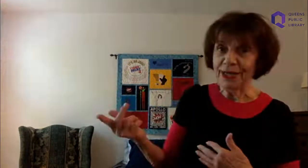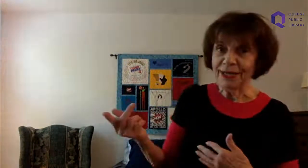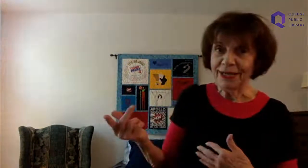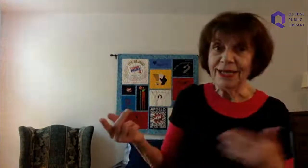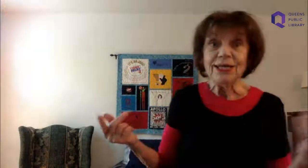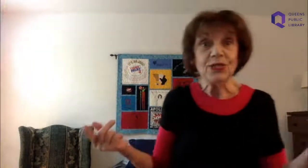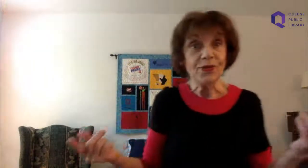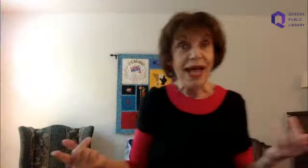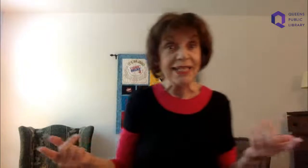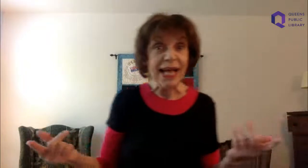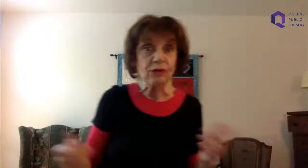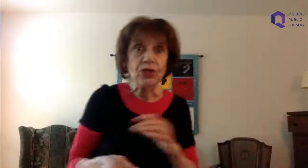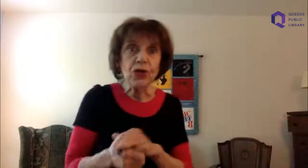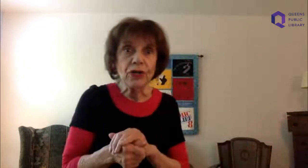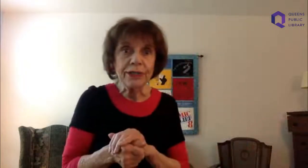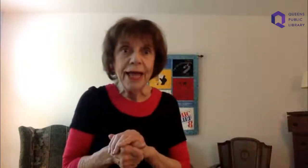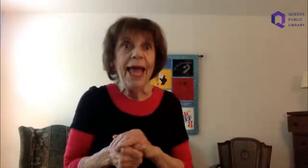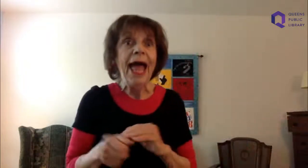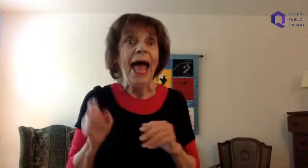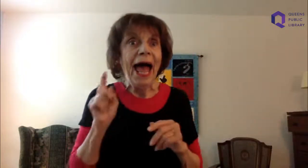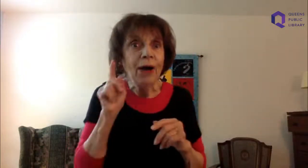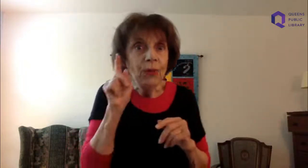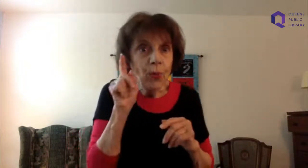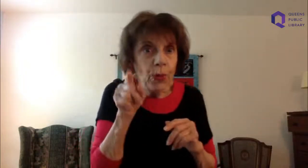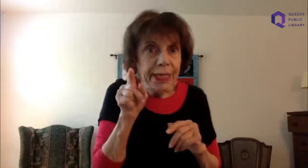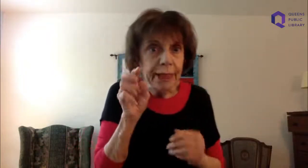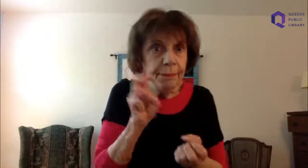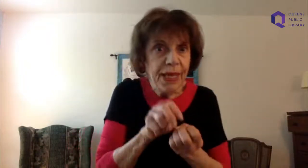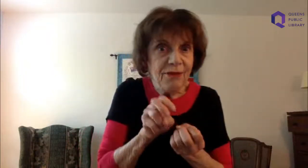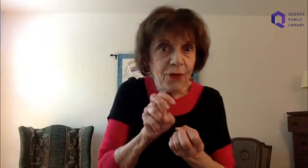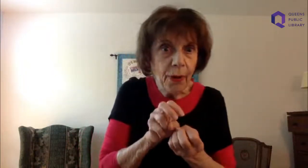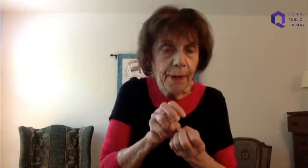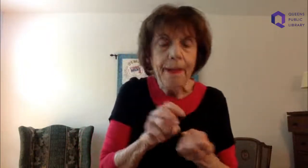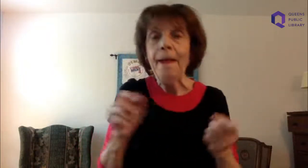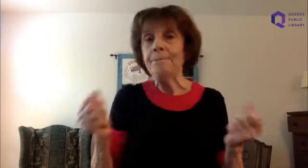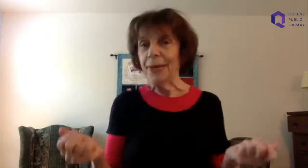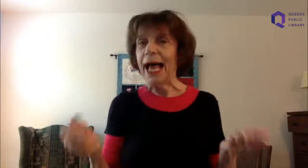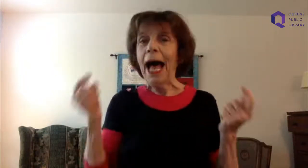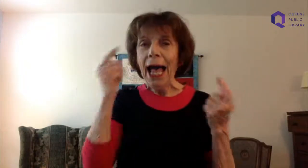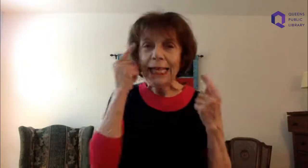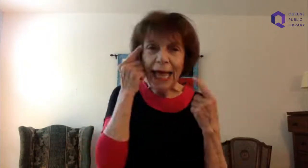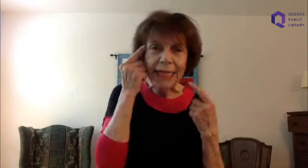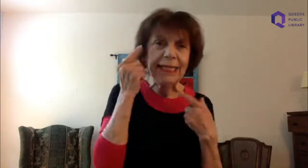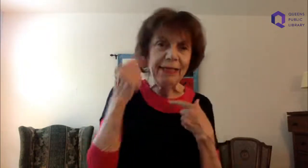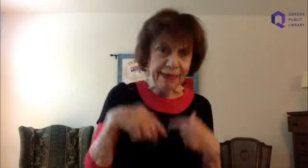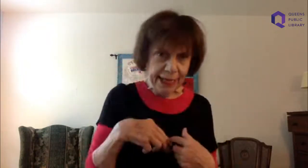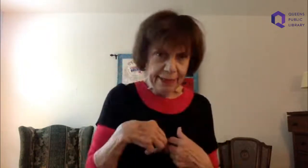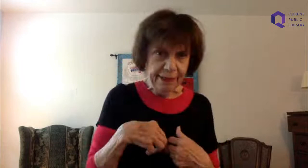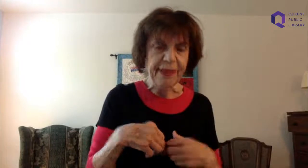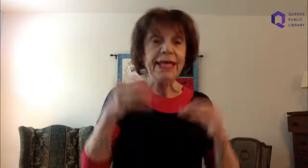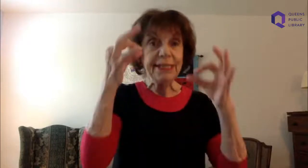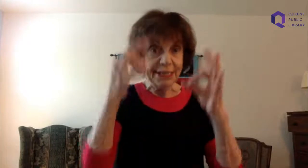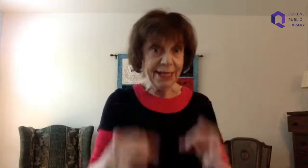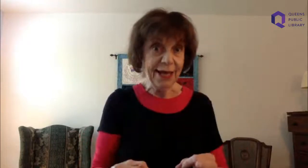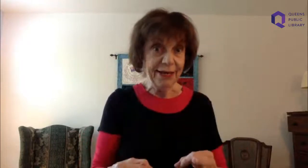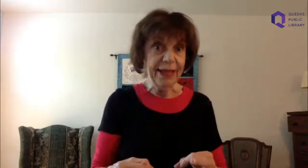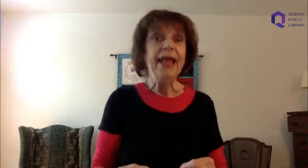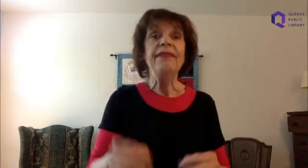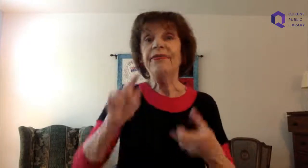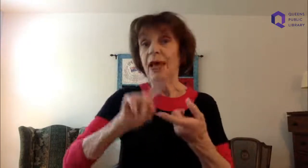So that's how Turtle outwitted Beaver. But I like to think that they decided that they